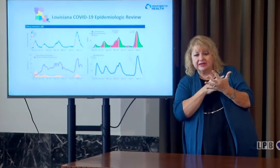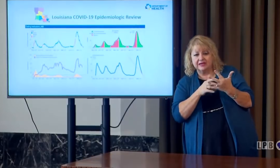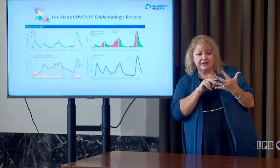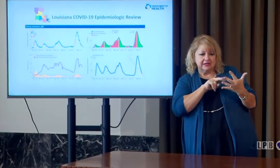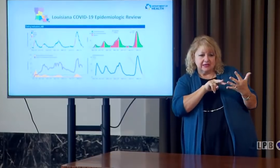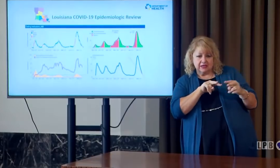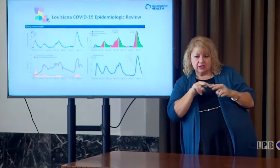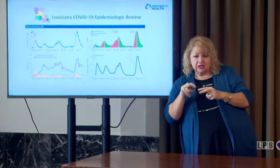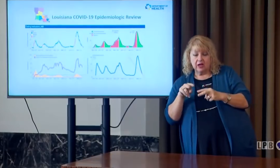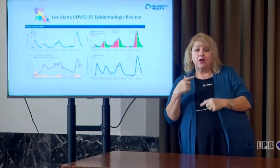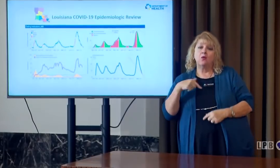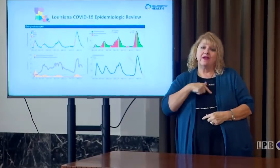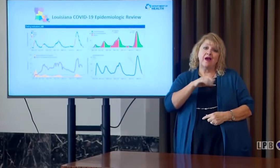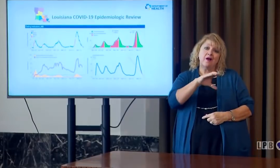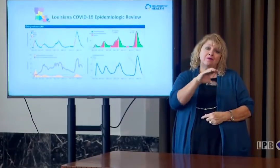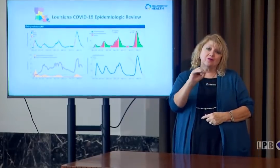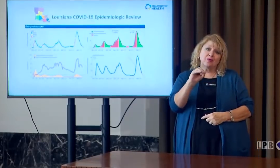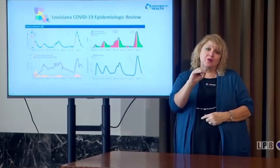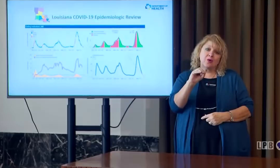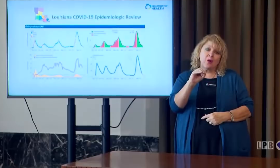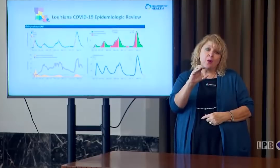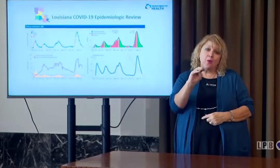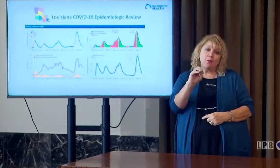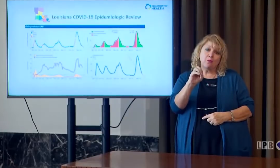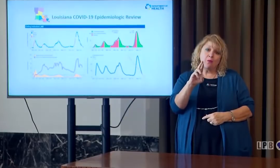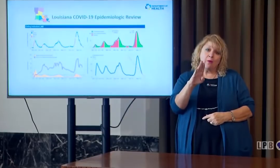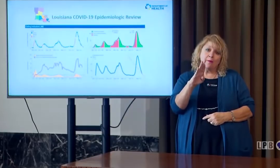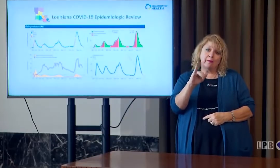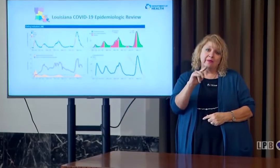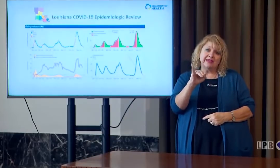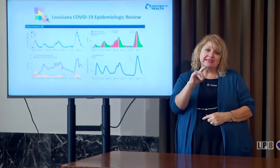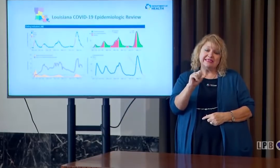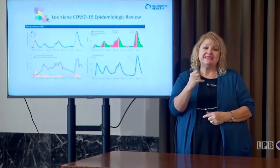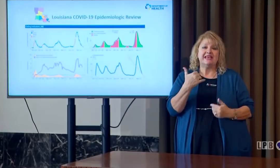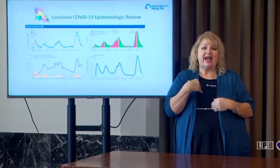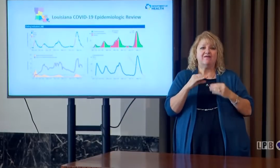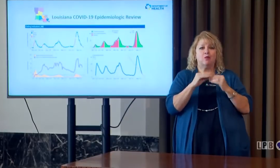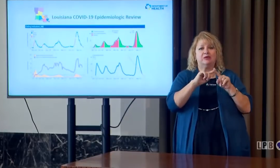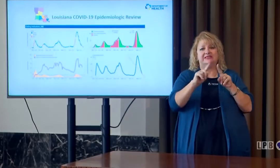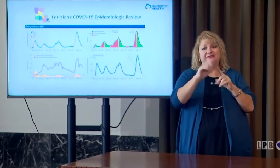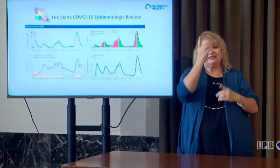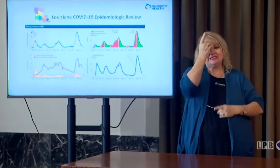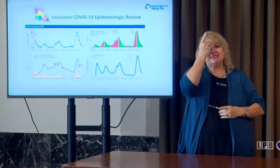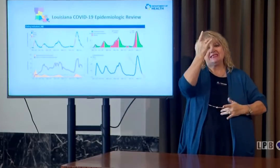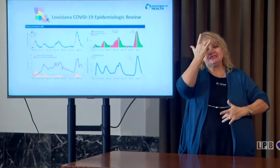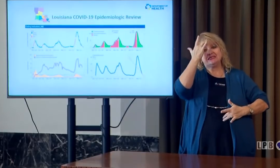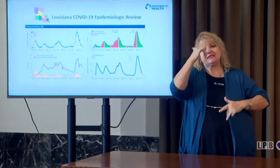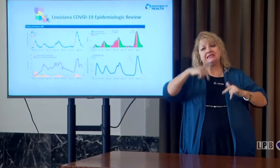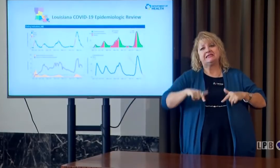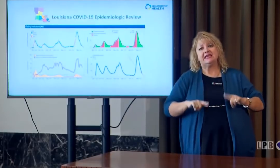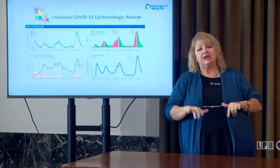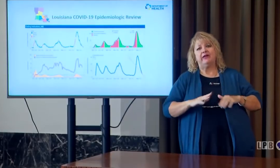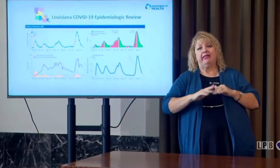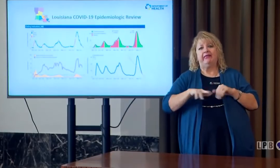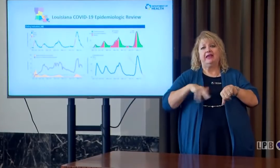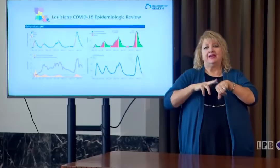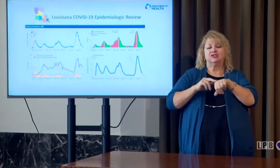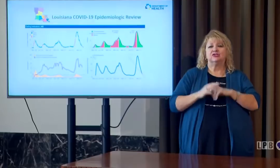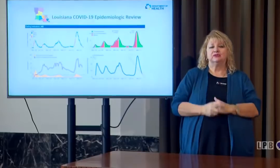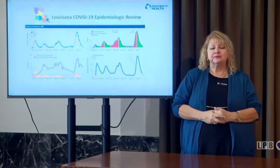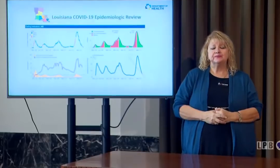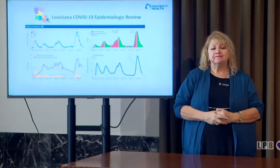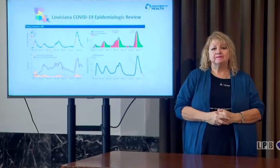comorbidities in the state, but in terms of the transmission of this virus, we're doing better than the national averages right